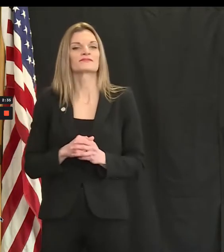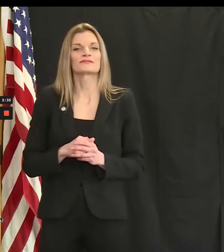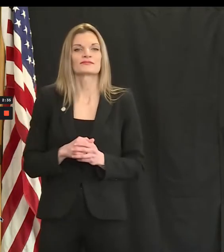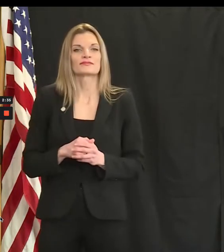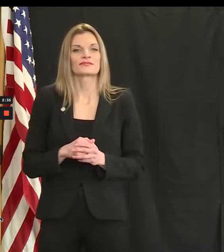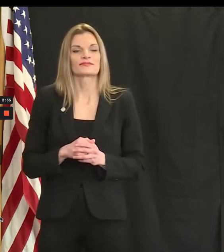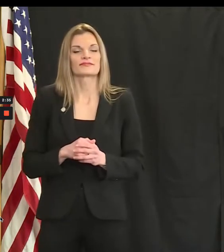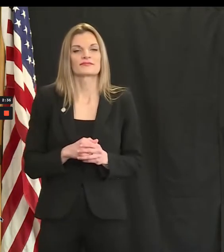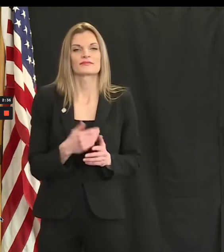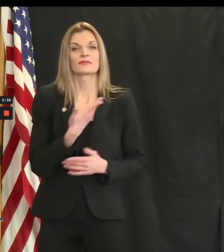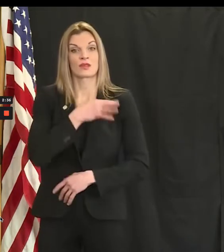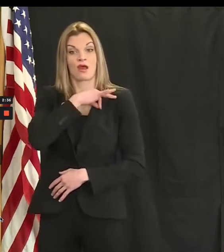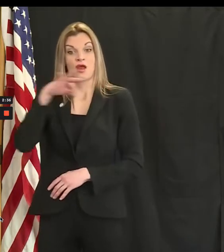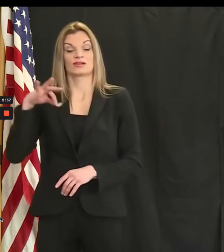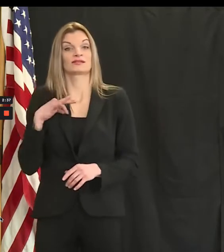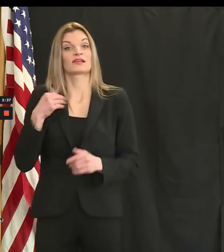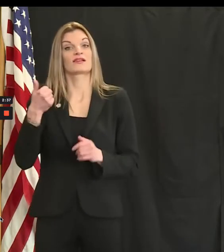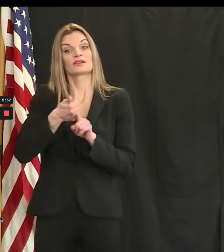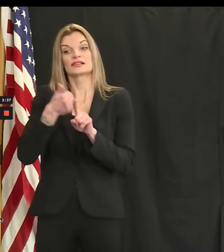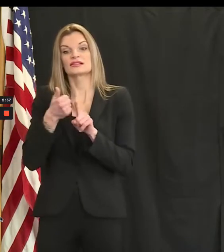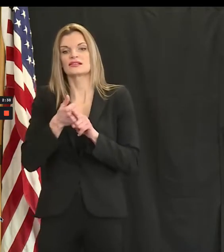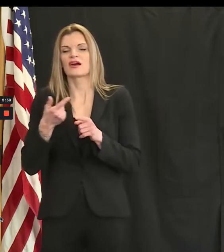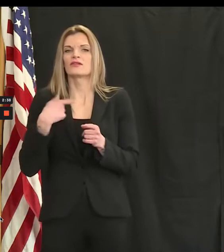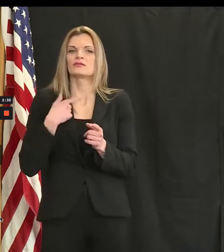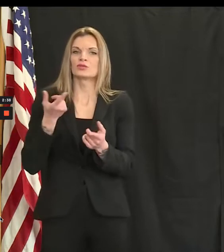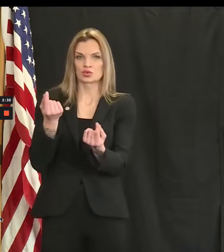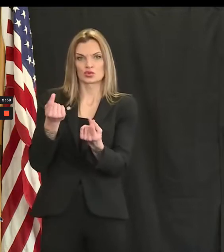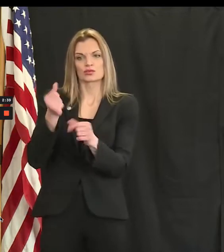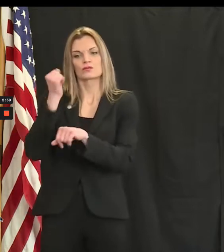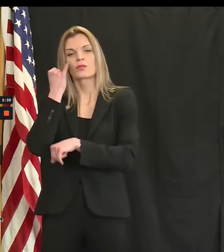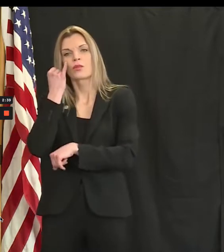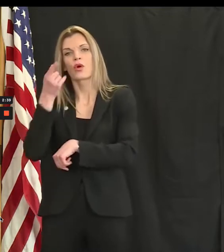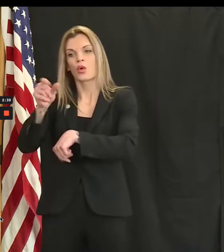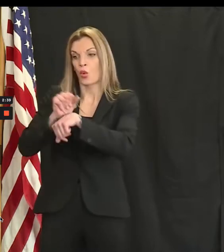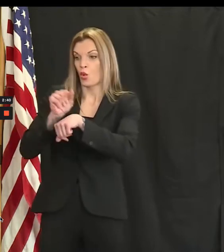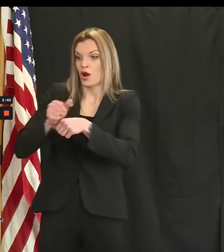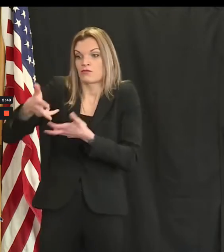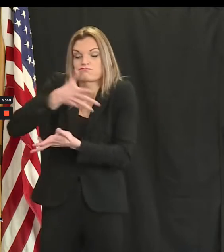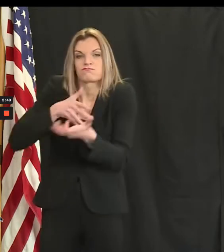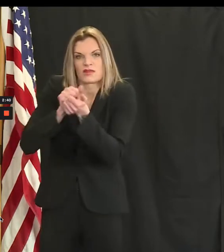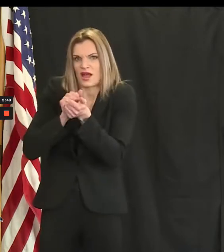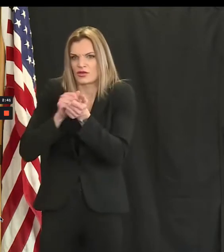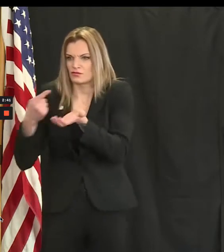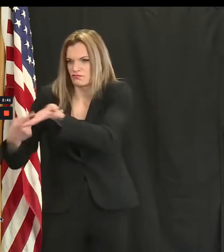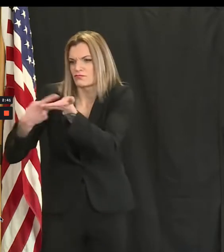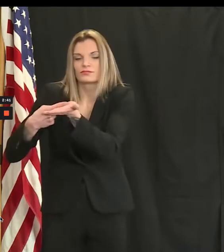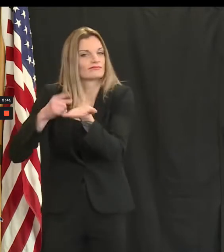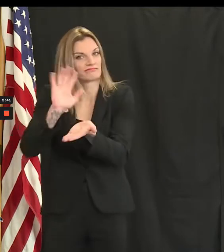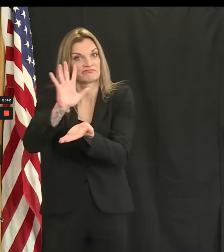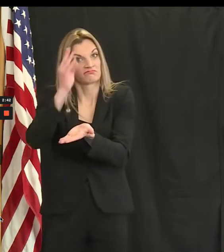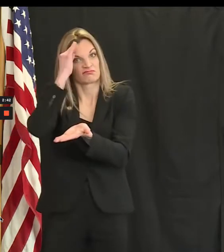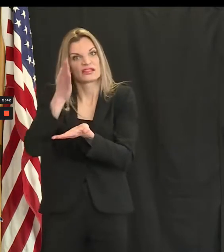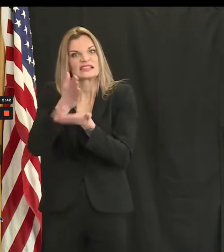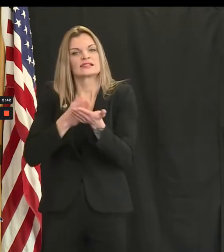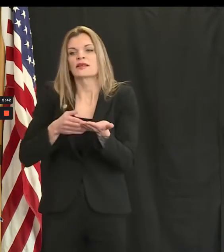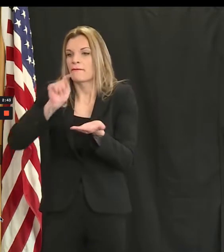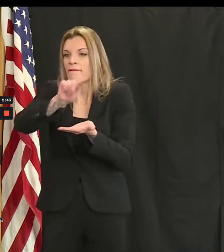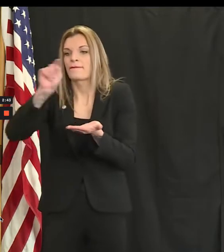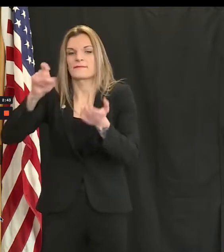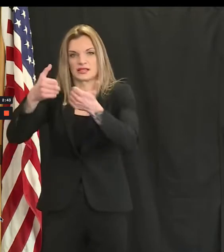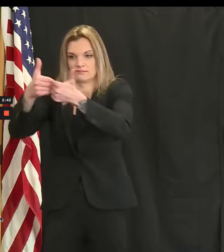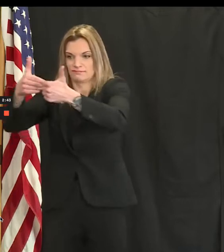entirely independently of one another as if they were attorneys working in separate law firms. Now, this process allows